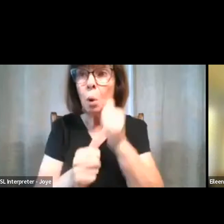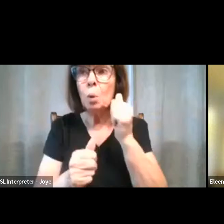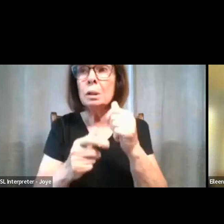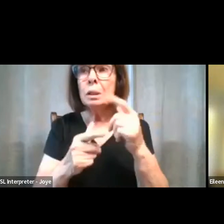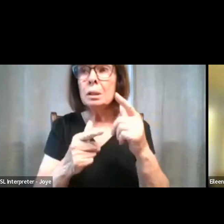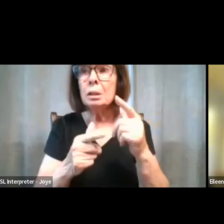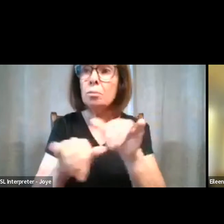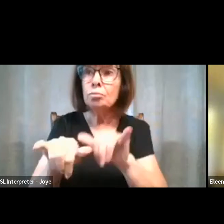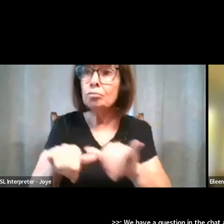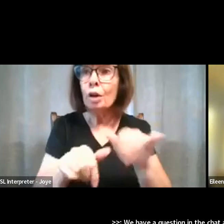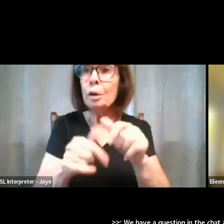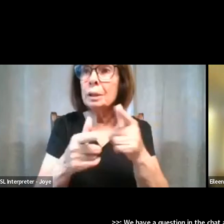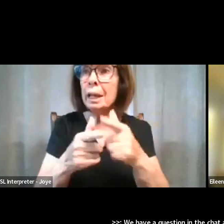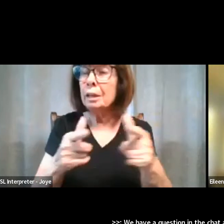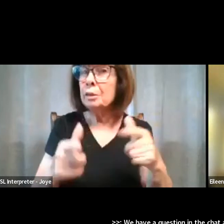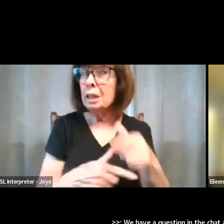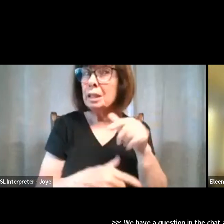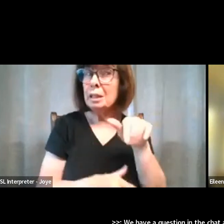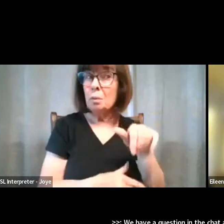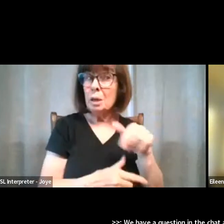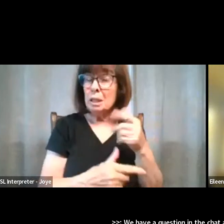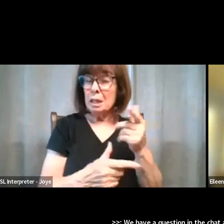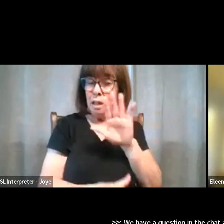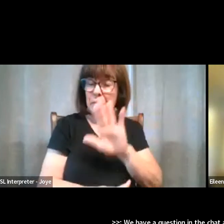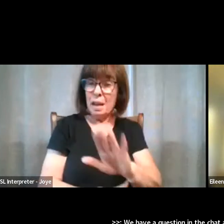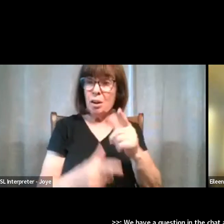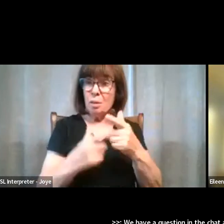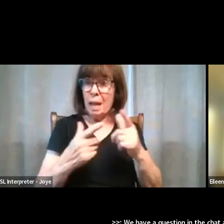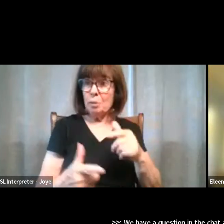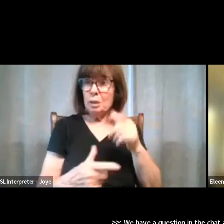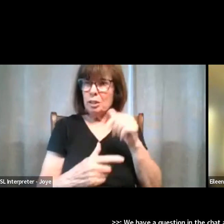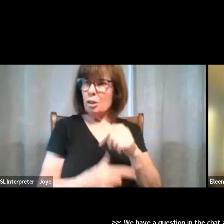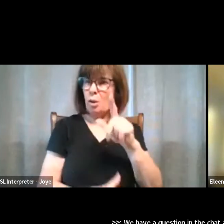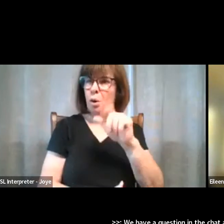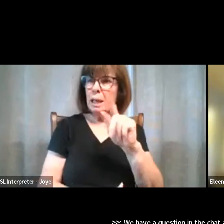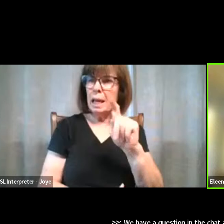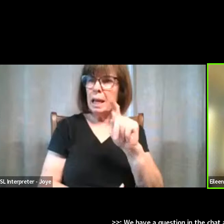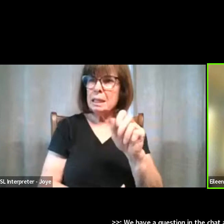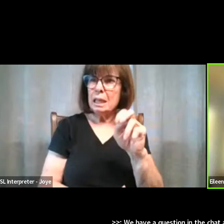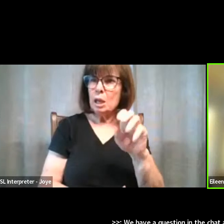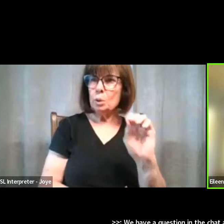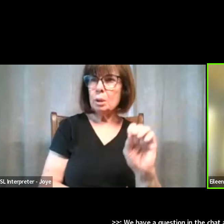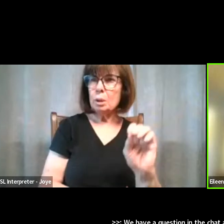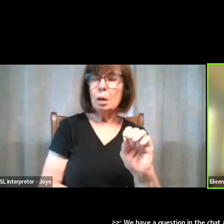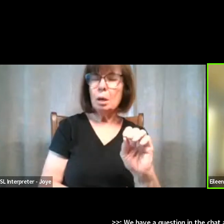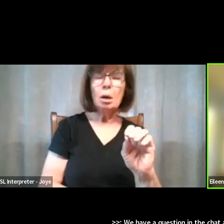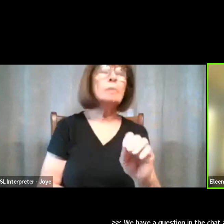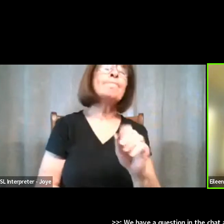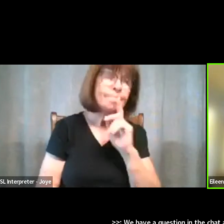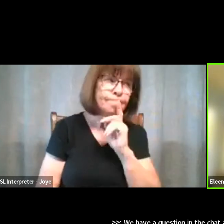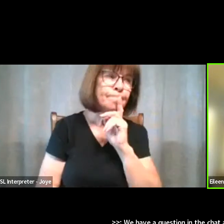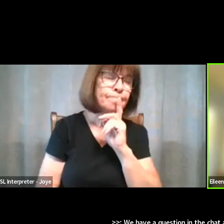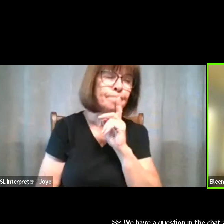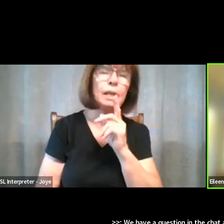are Latinos? And then a hand from Gary Blodger. That's a great question.